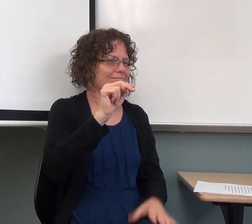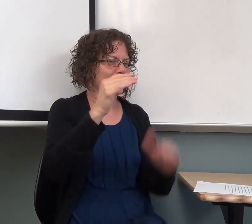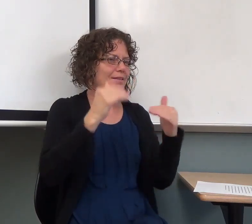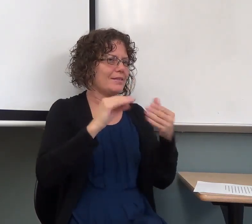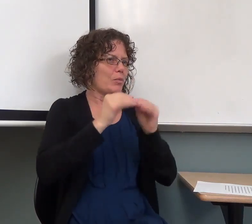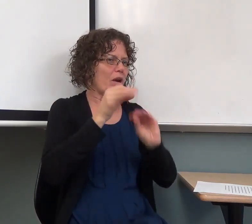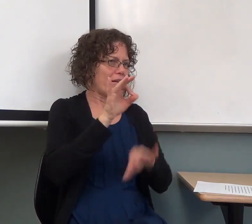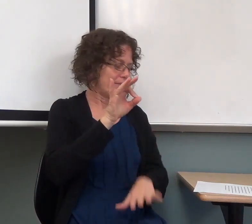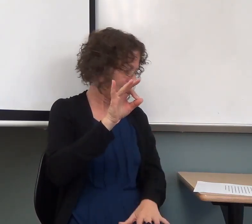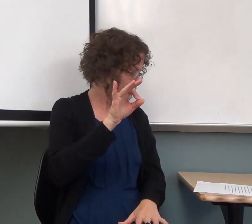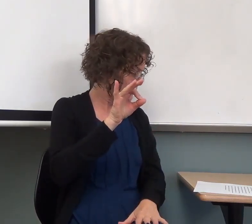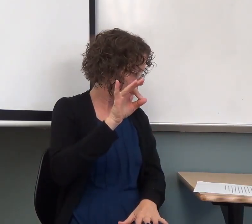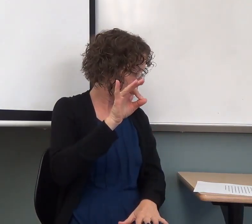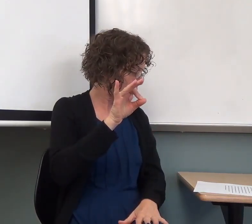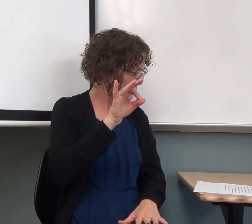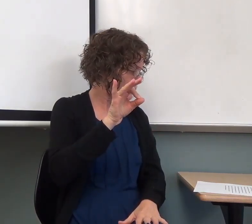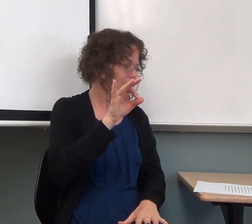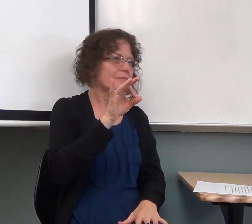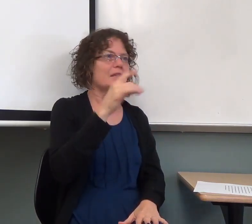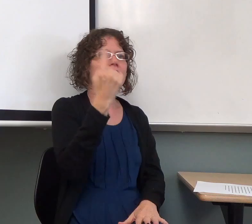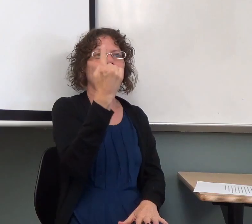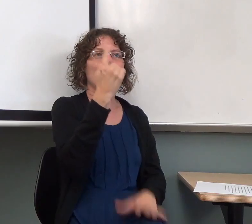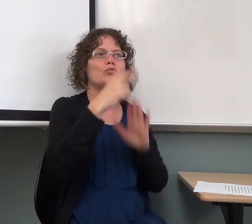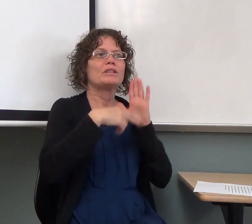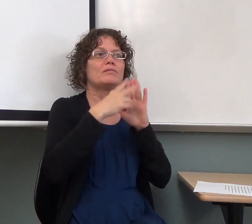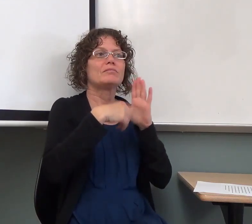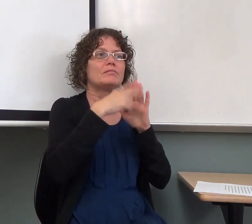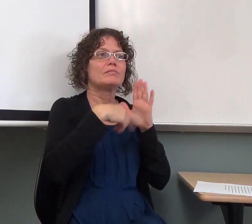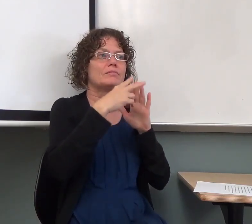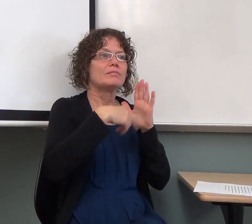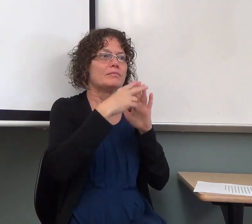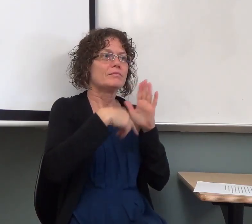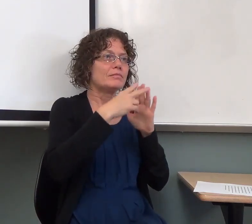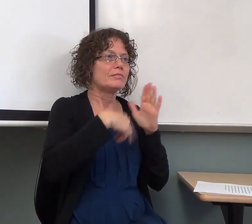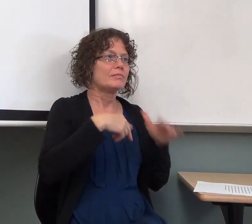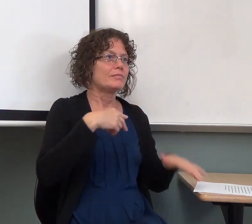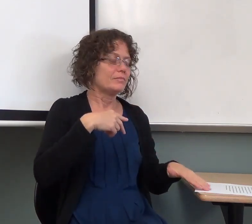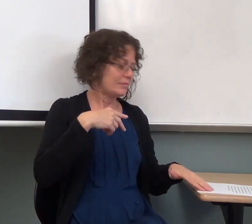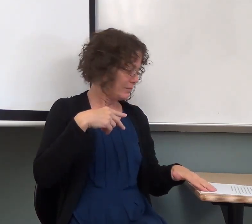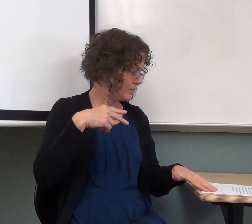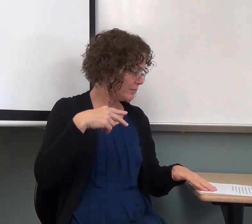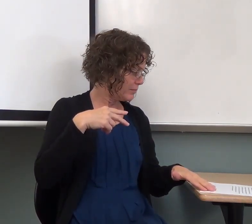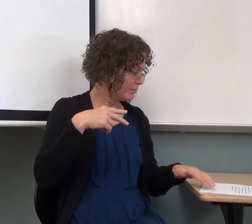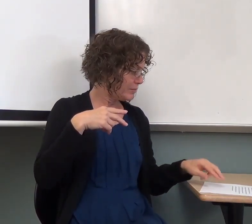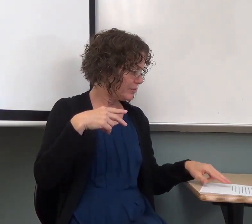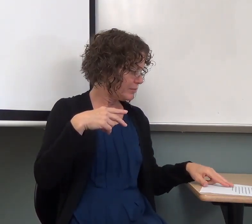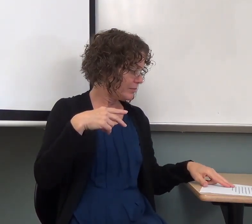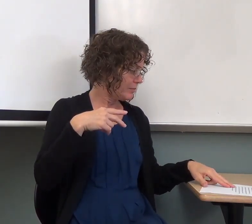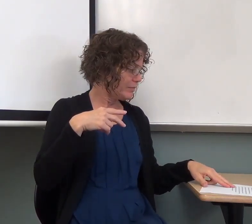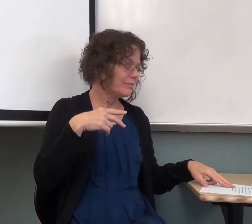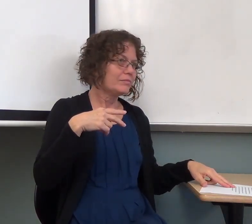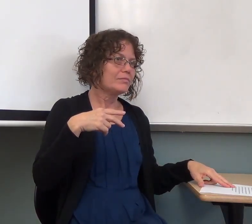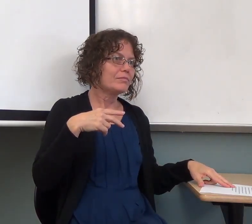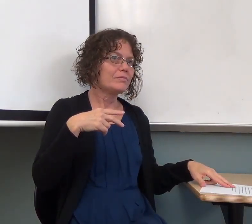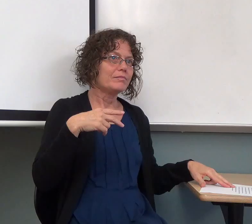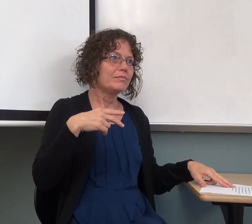9? Number 9, please. Somebody who has not answered yet. You haven't done one yet? Okay, read the sentence again.